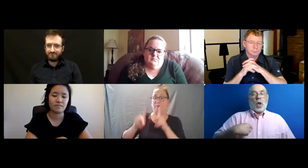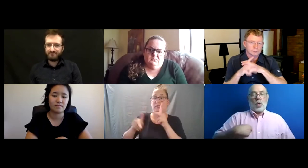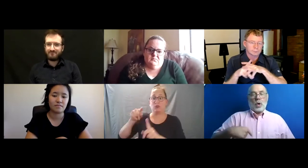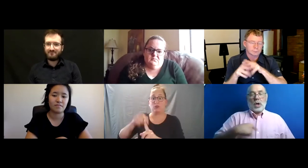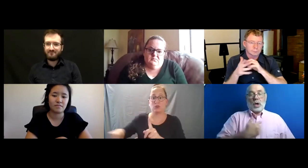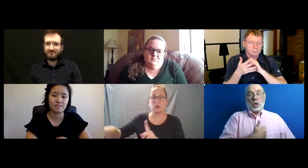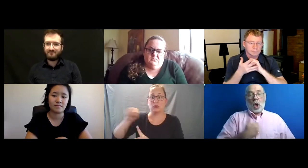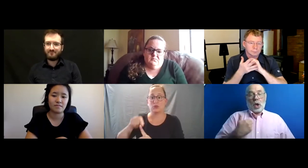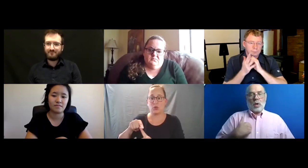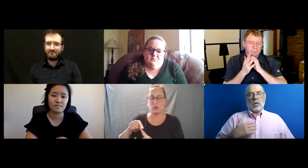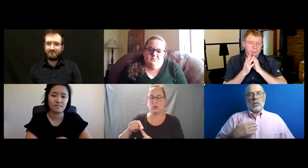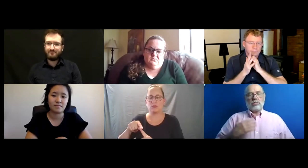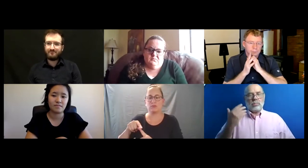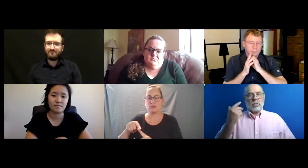Métis individuals.